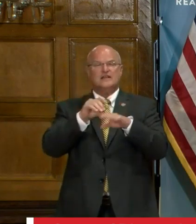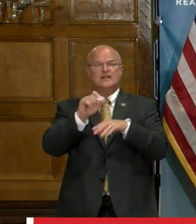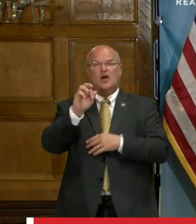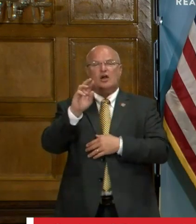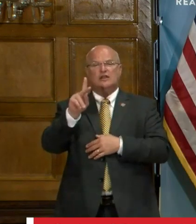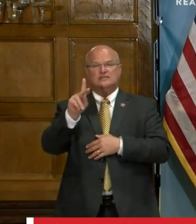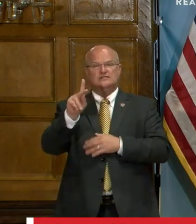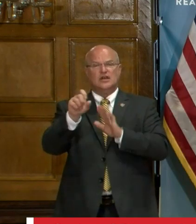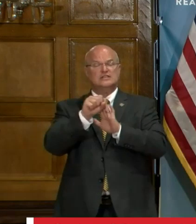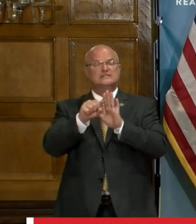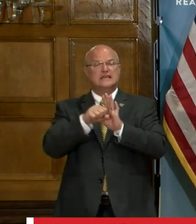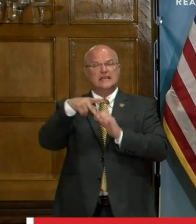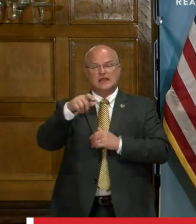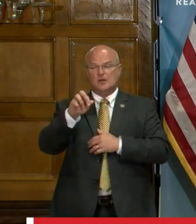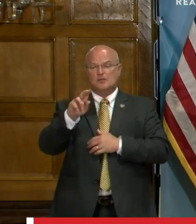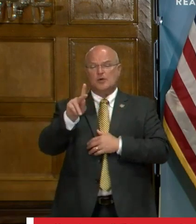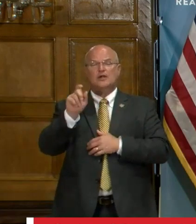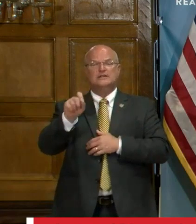at